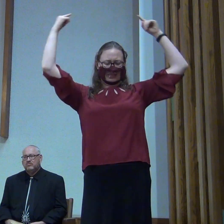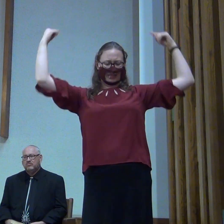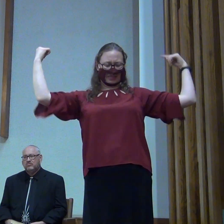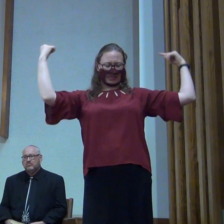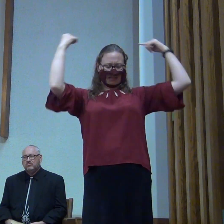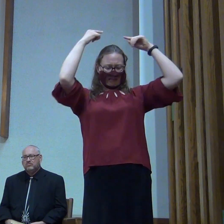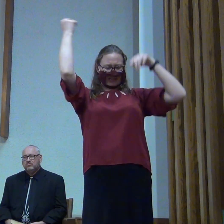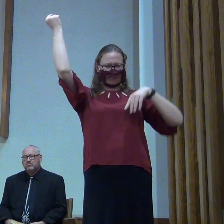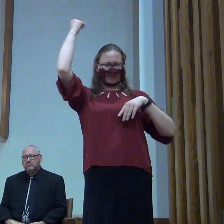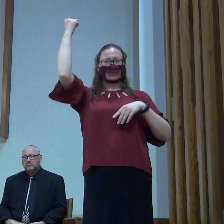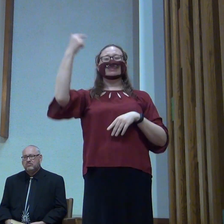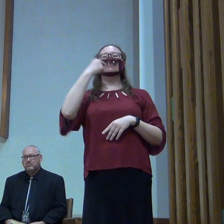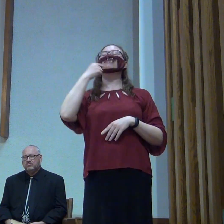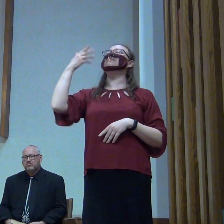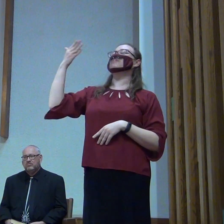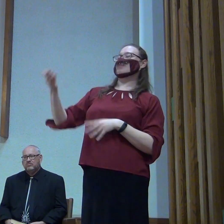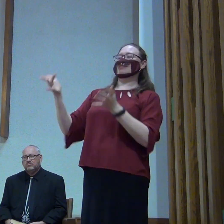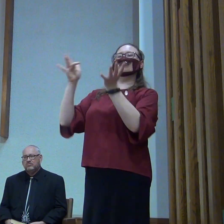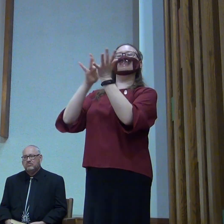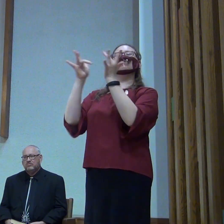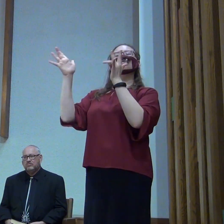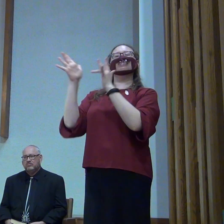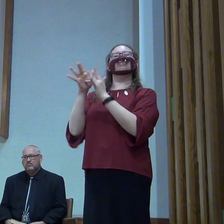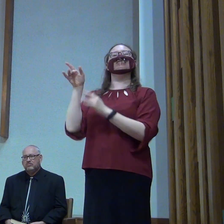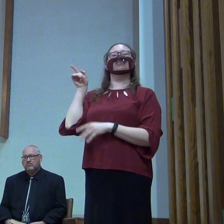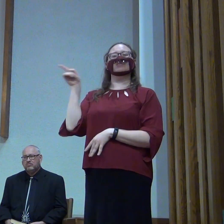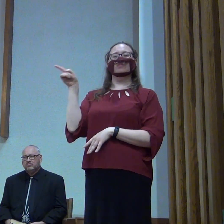him: "This is Jesus,